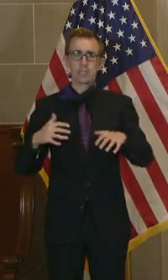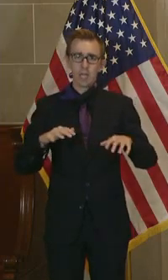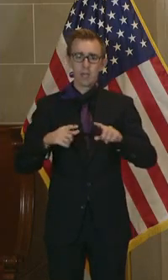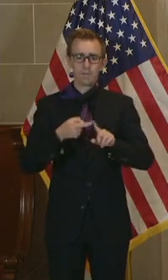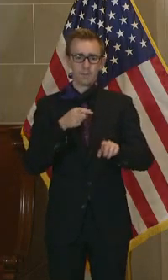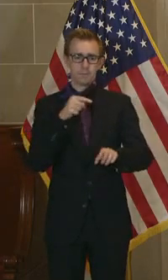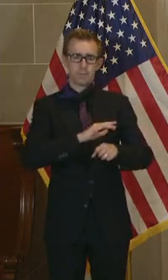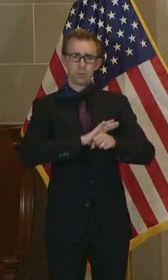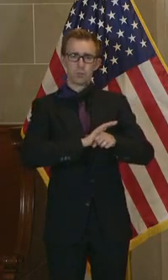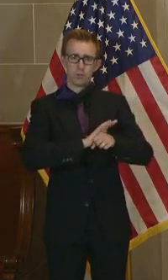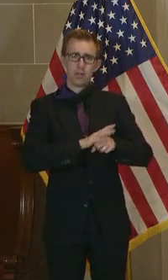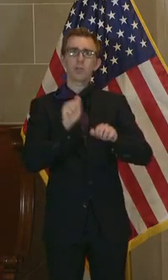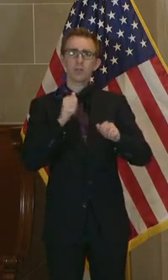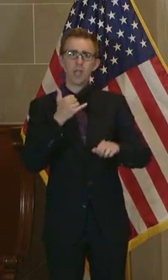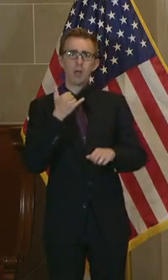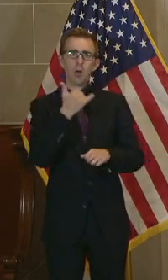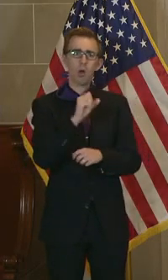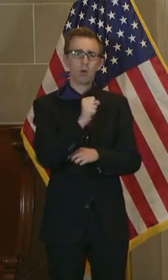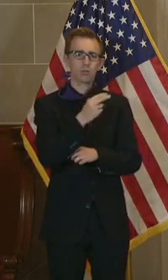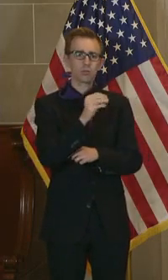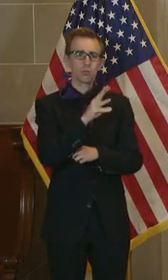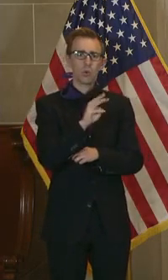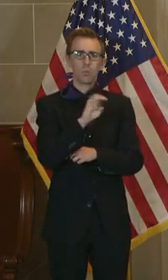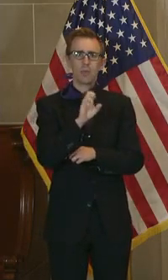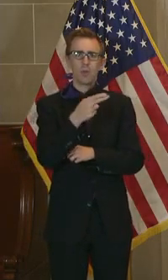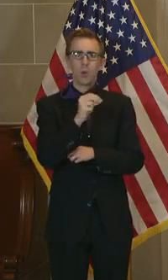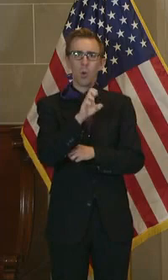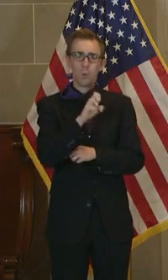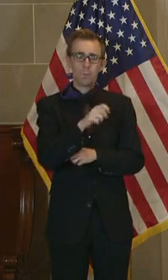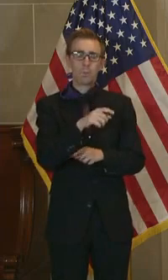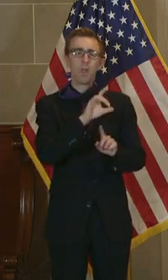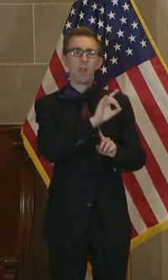COVID-19 can call the Show Me Hope line at